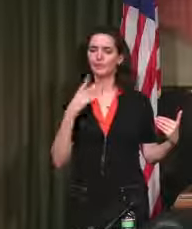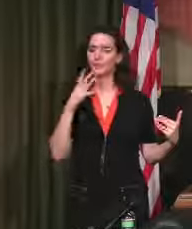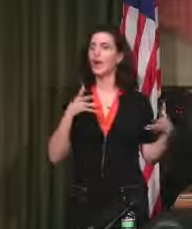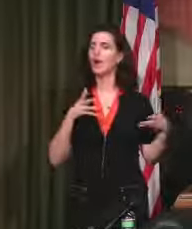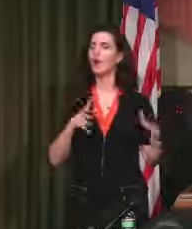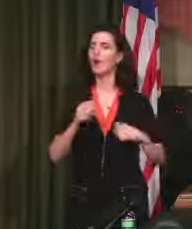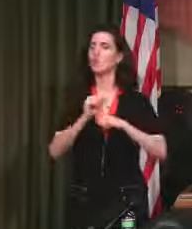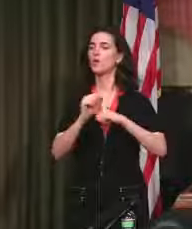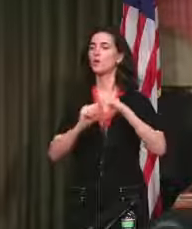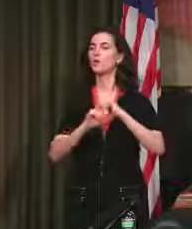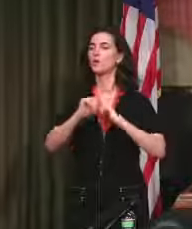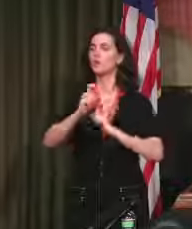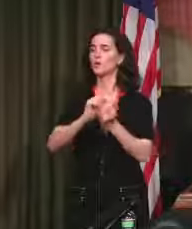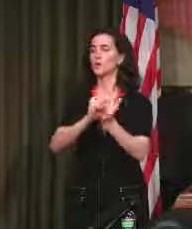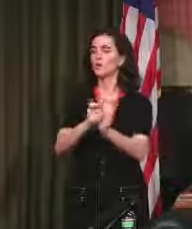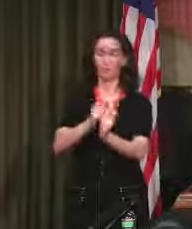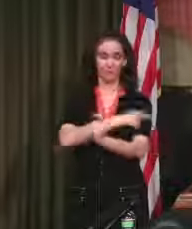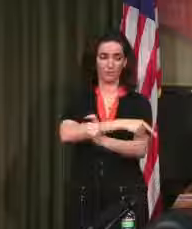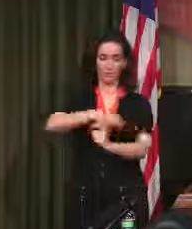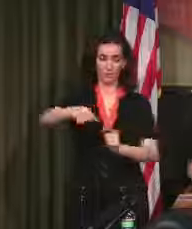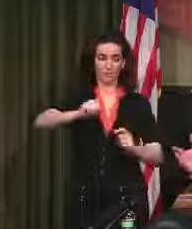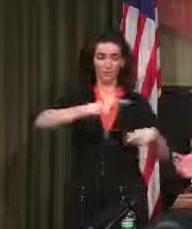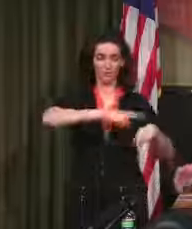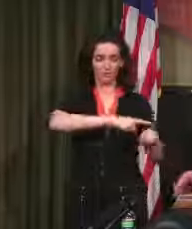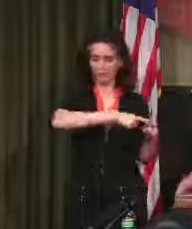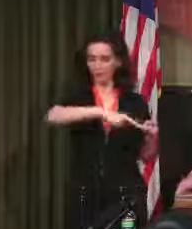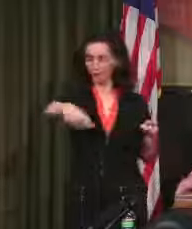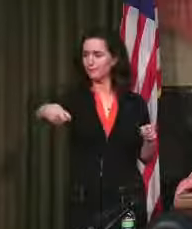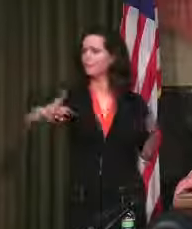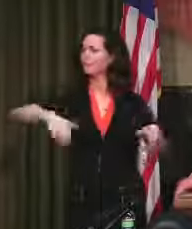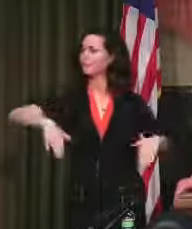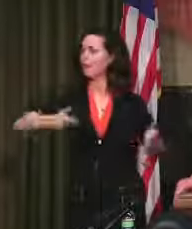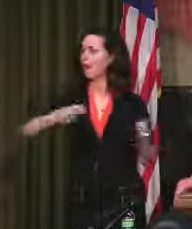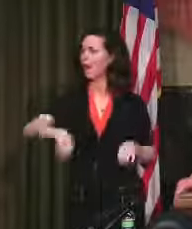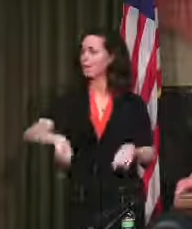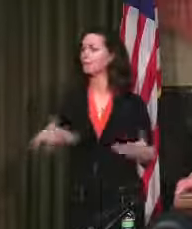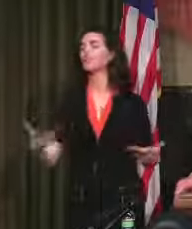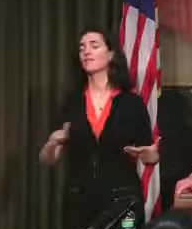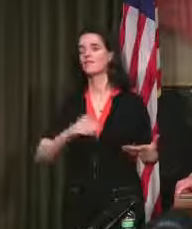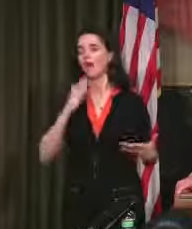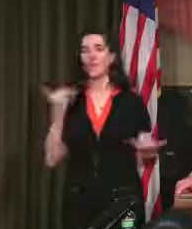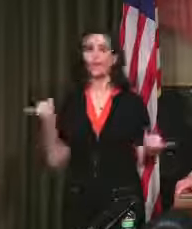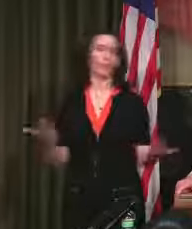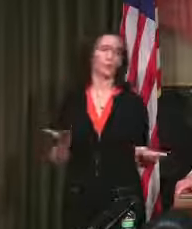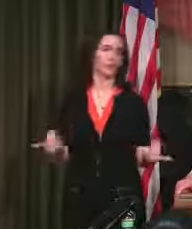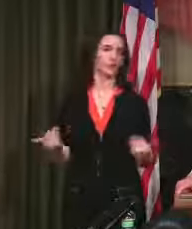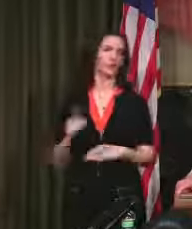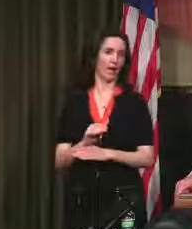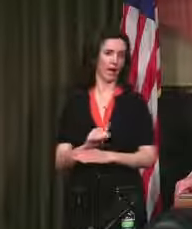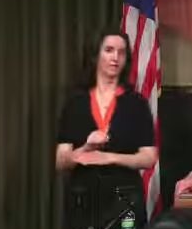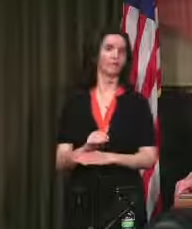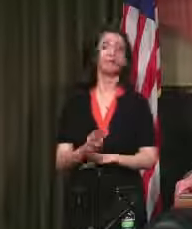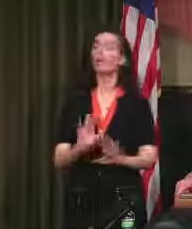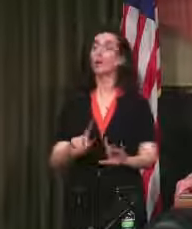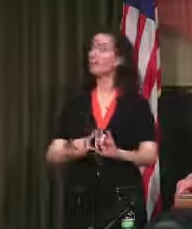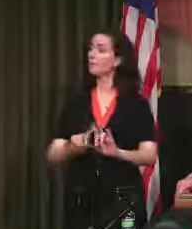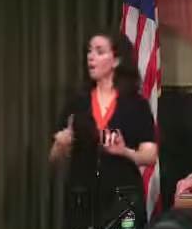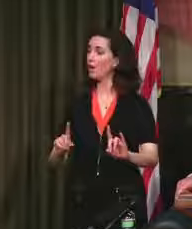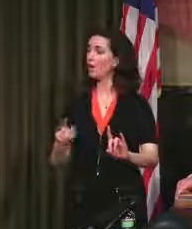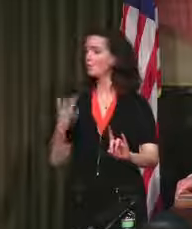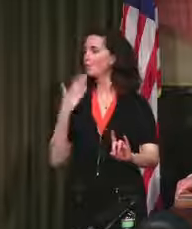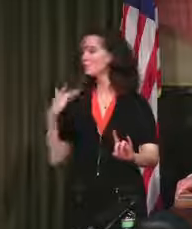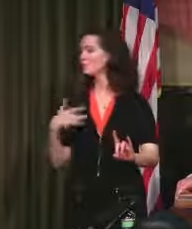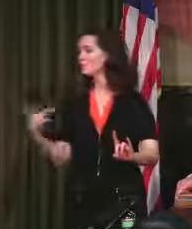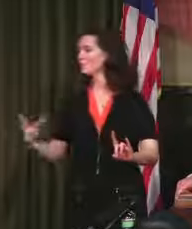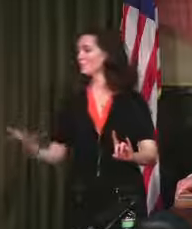structural tax reform to take place. It never did take place. And so that's why we're here tonight. But the good news